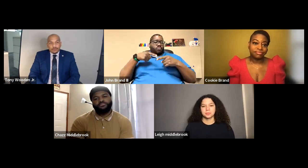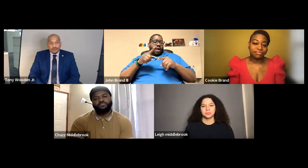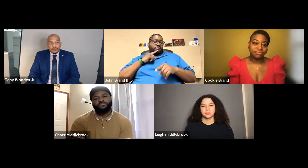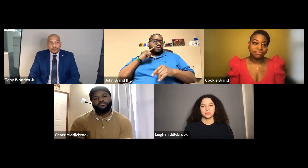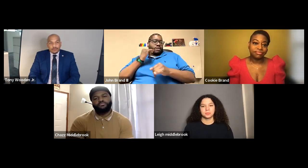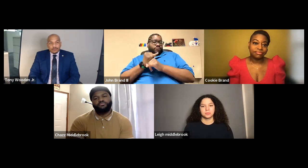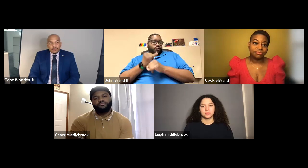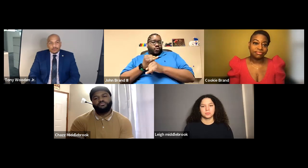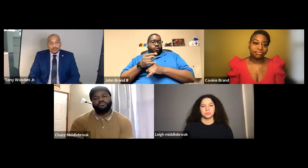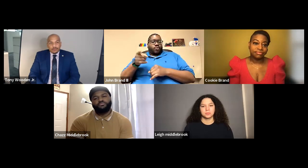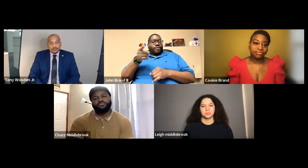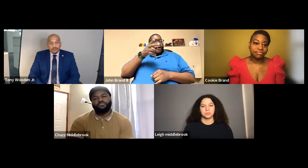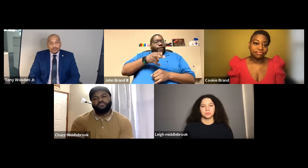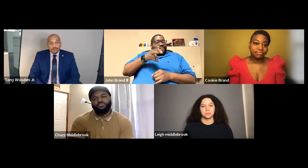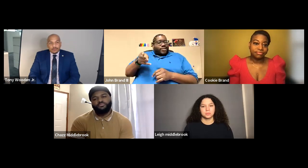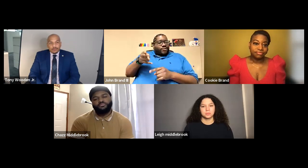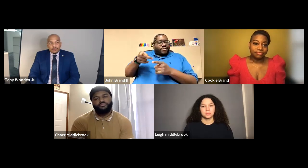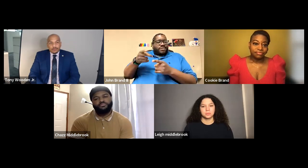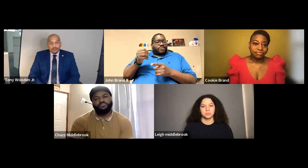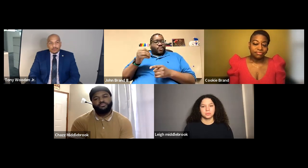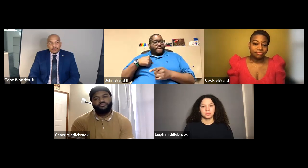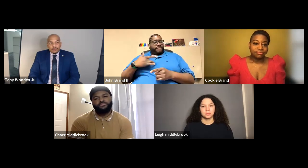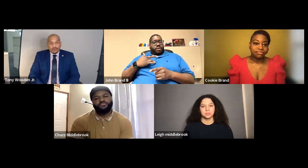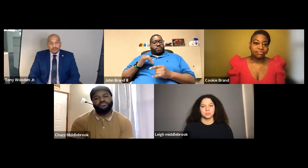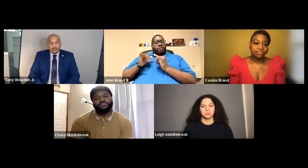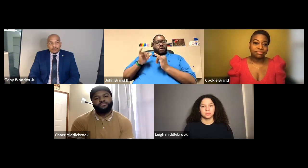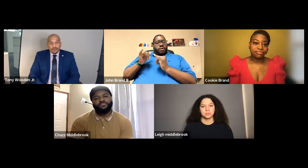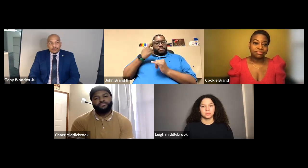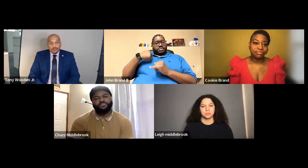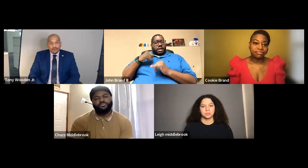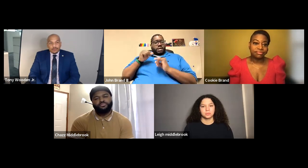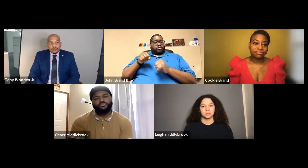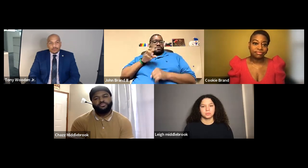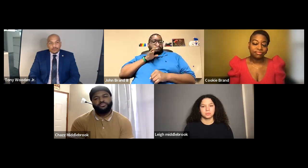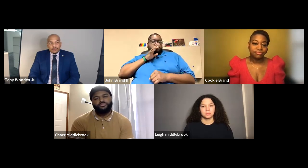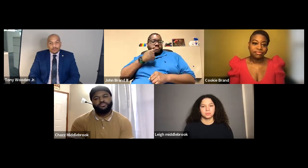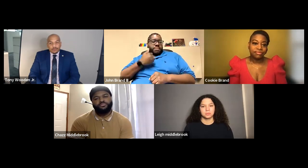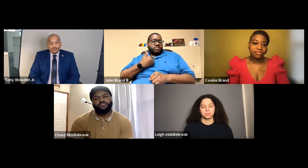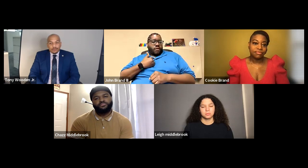A lot of my peers at that time at the deaf school were hard of hearing. And so I felt very,